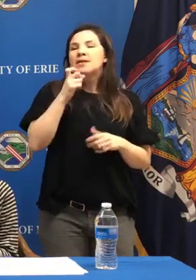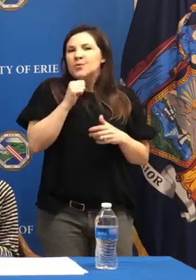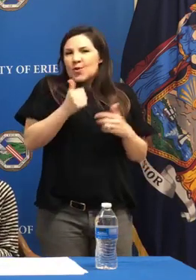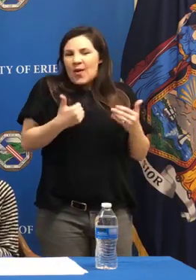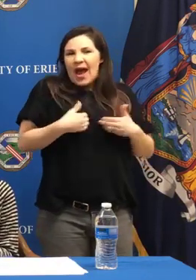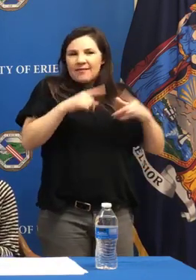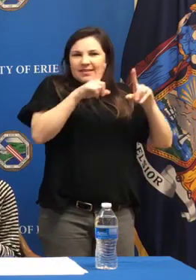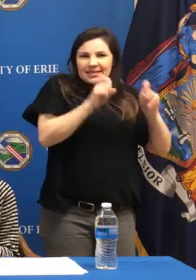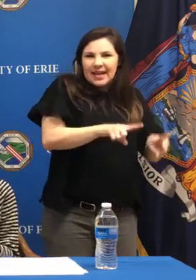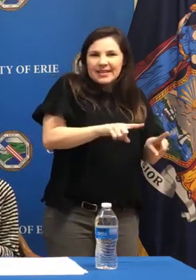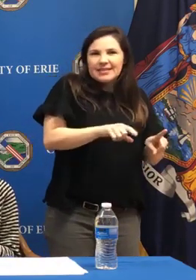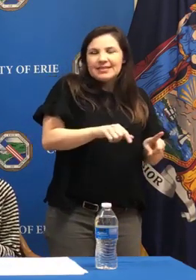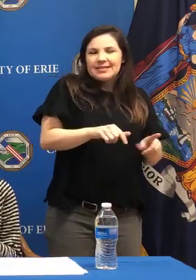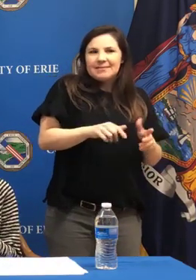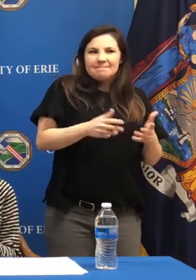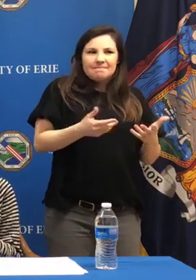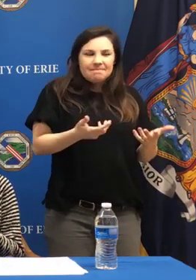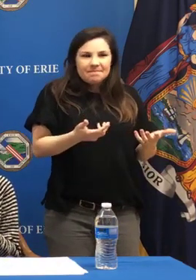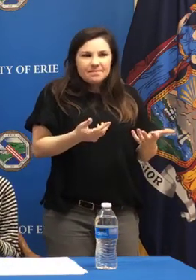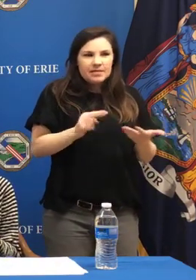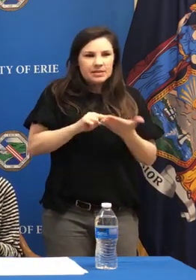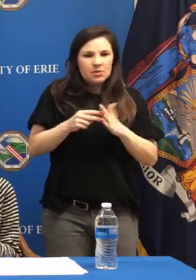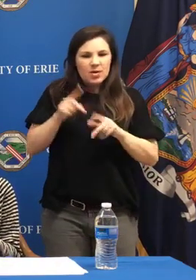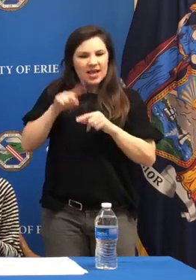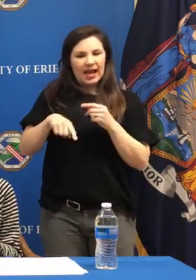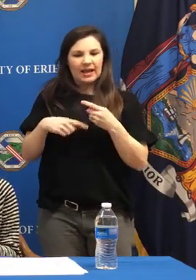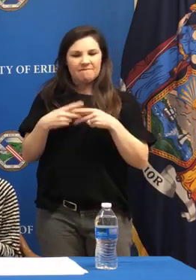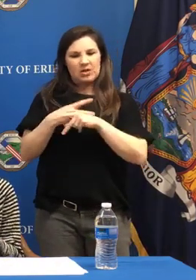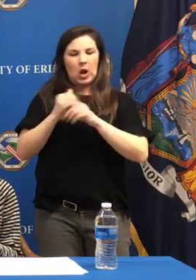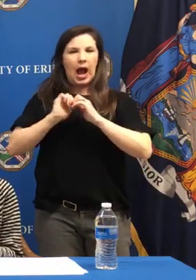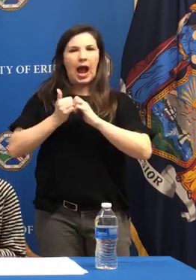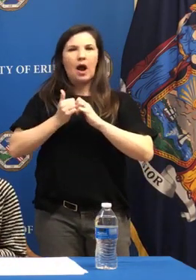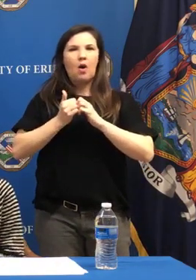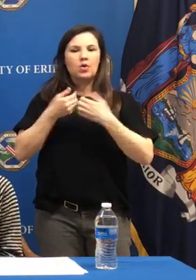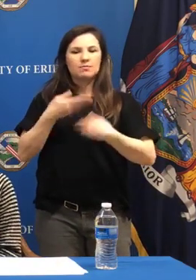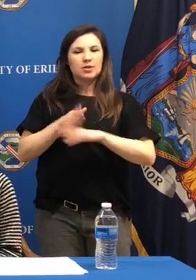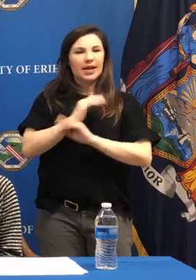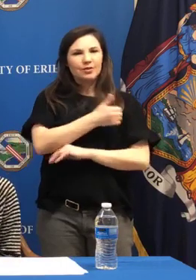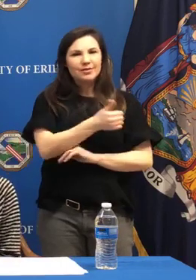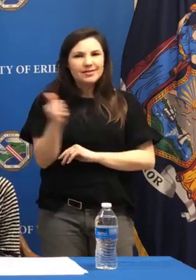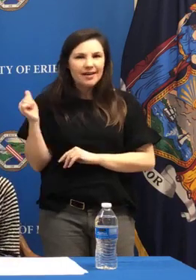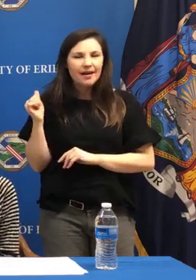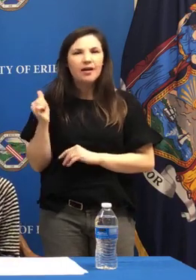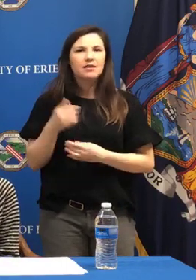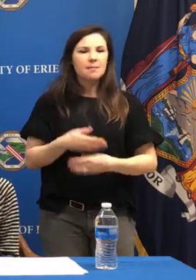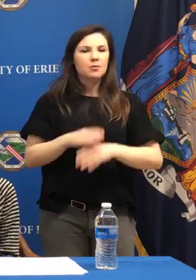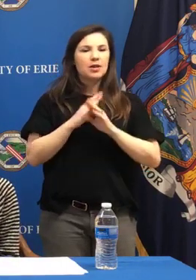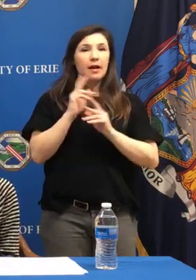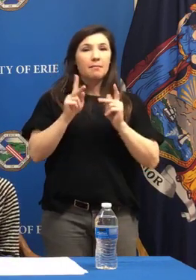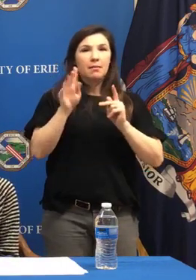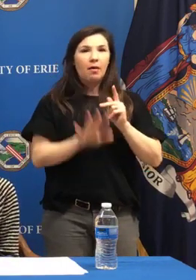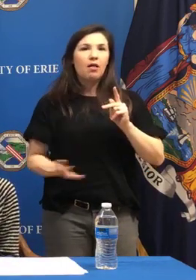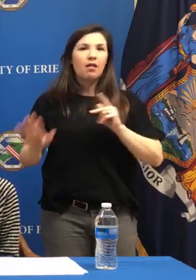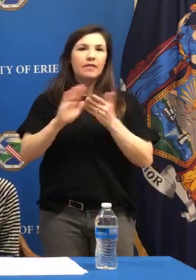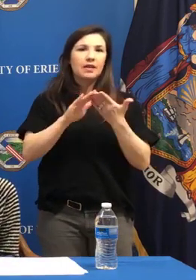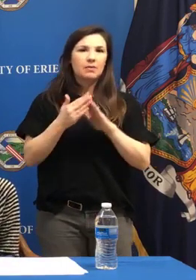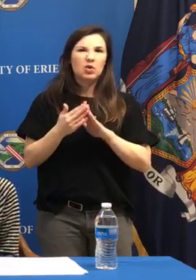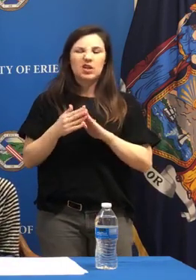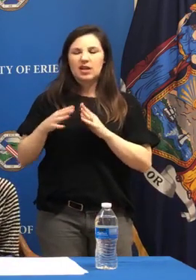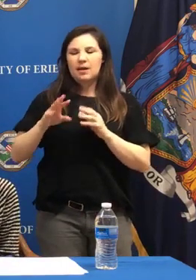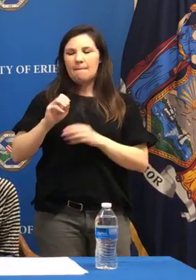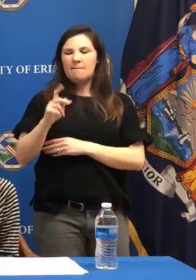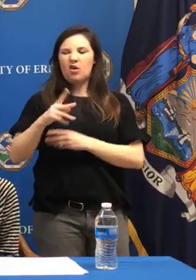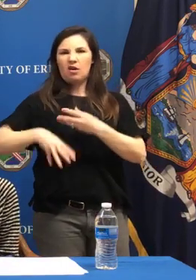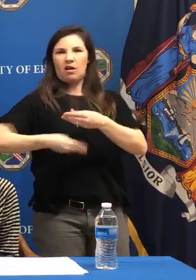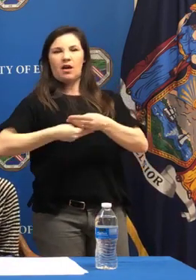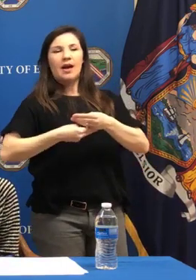tests doesn't mean that we can't figure out what to do to protect ourselves and to protect people in the community. And if I can add, it's